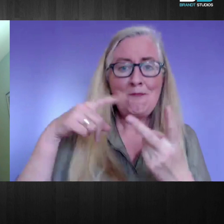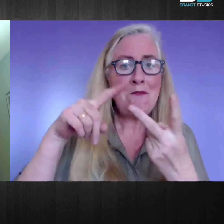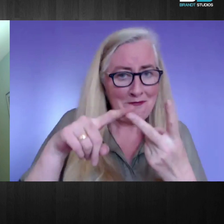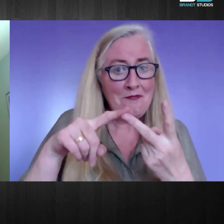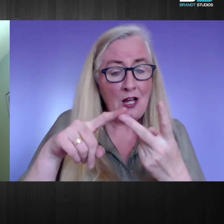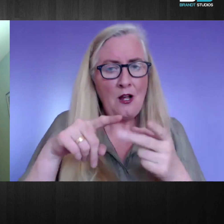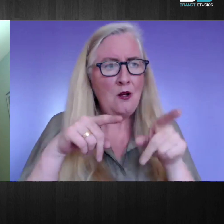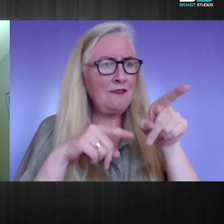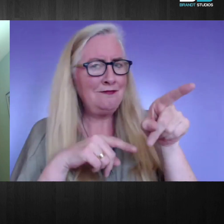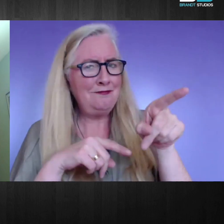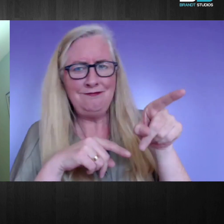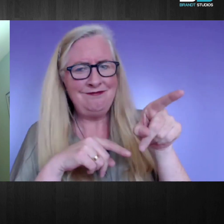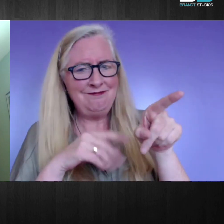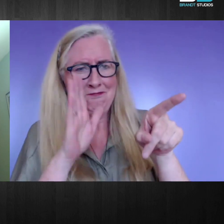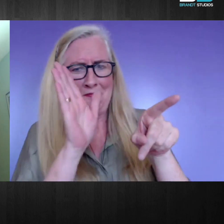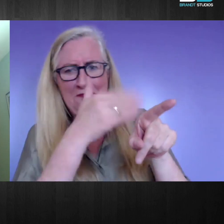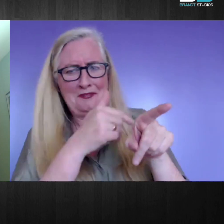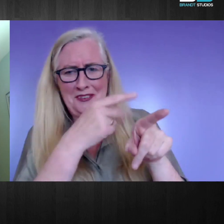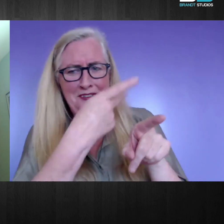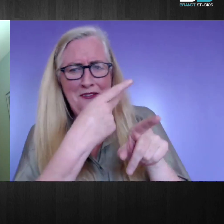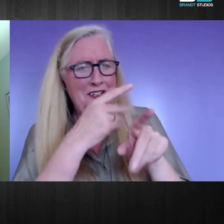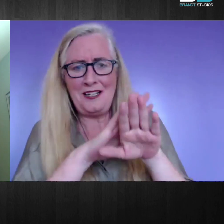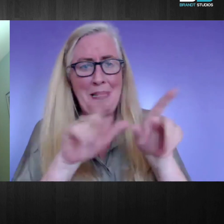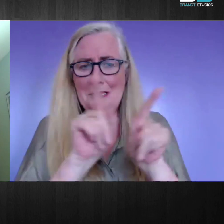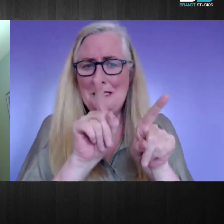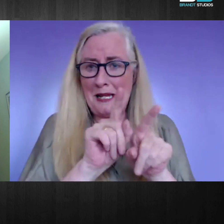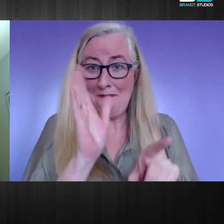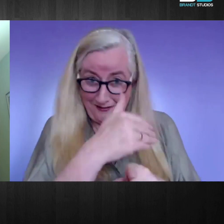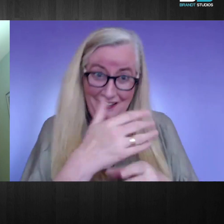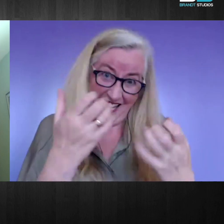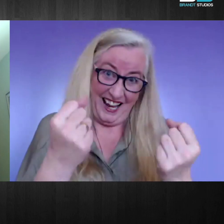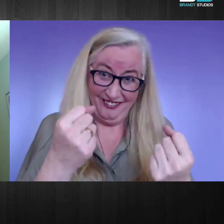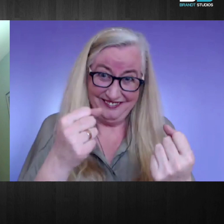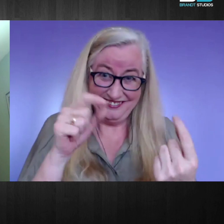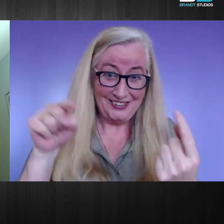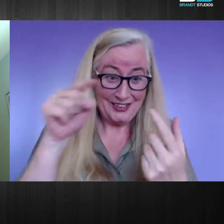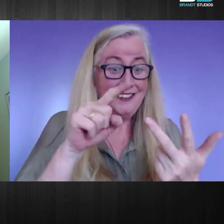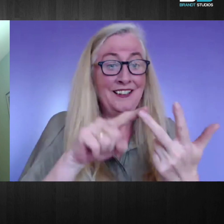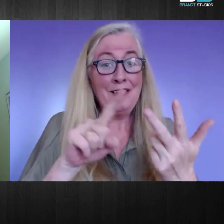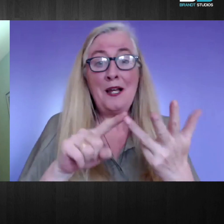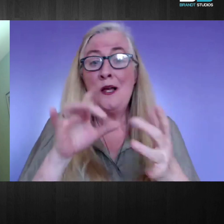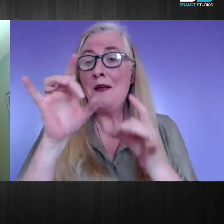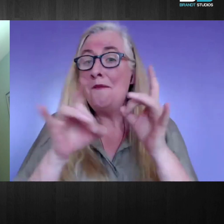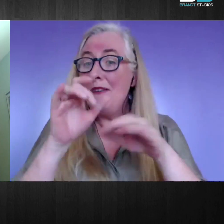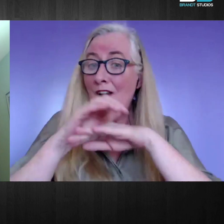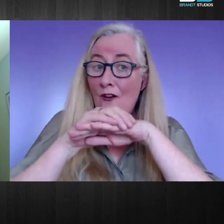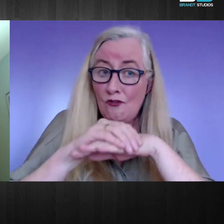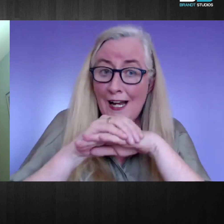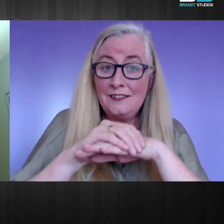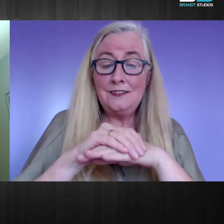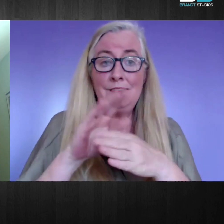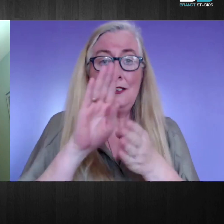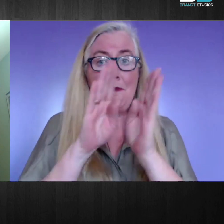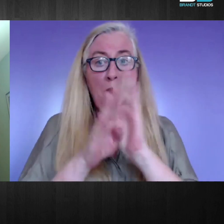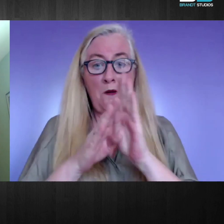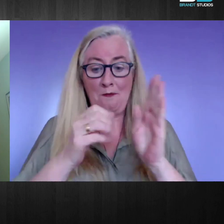music tastes than us, which we've all done, let's face it, to make friends and to develop our own sense of identity, be that as somebody who loves